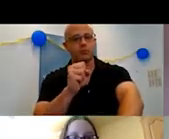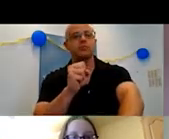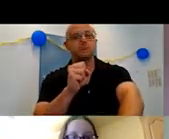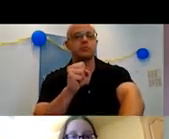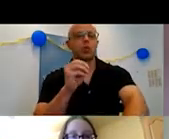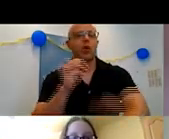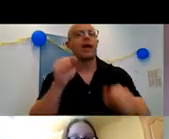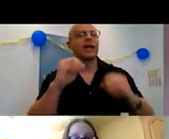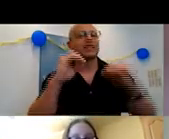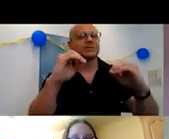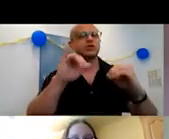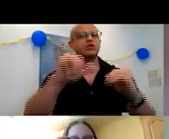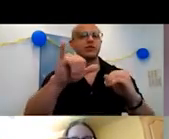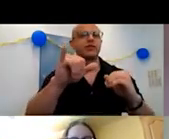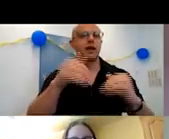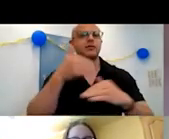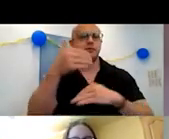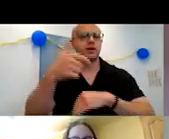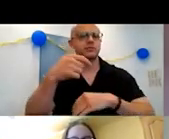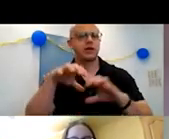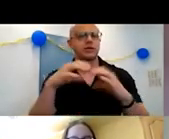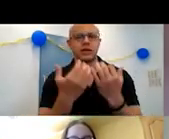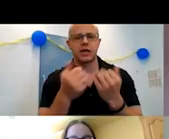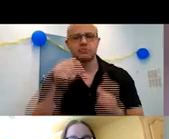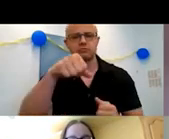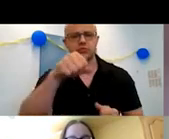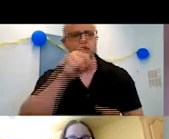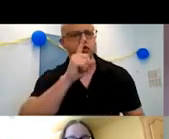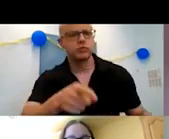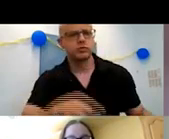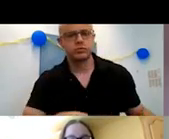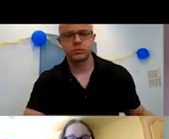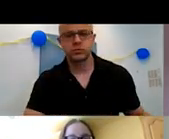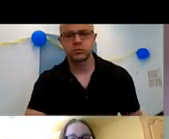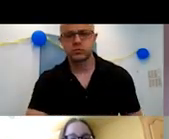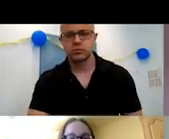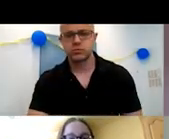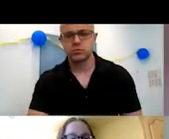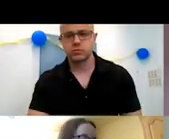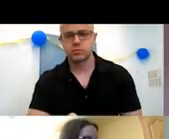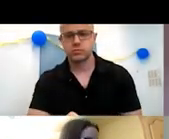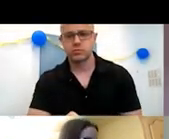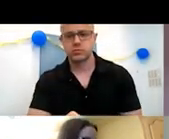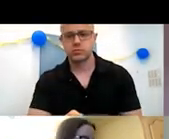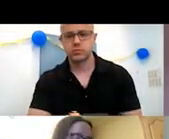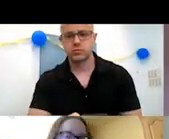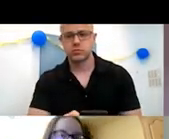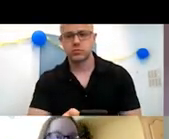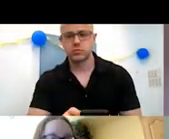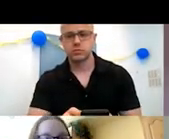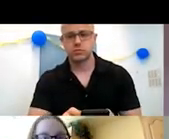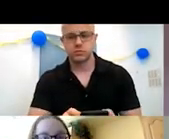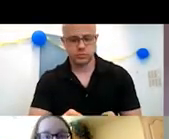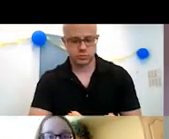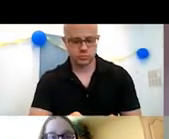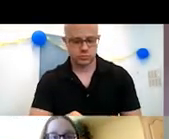throat, arm, point to the arm. But yeah, I can teach you that for next class, sure. Mhm.